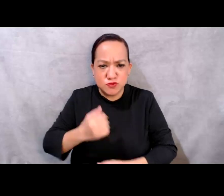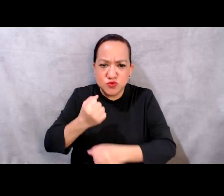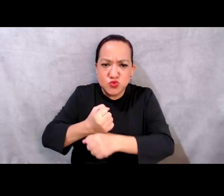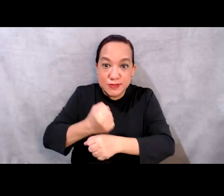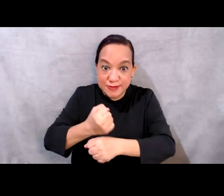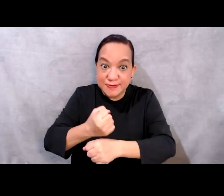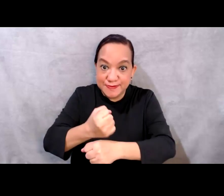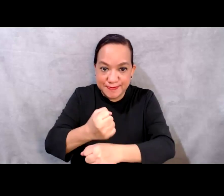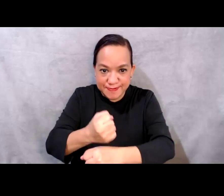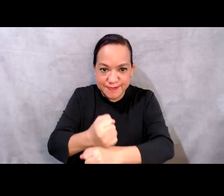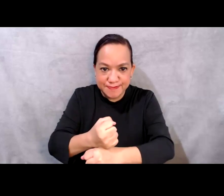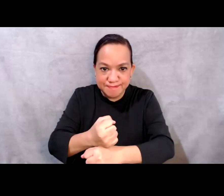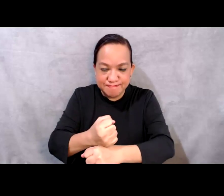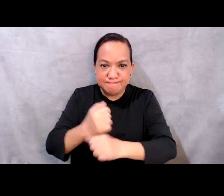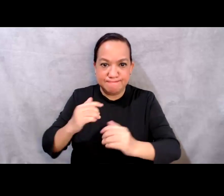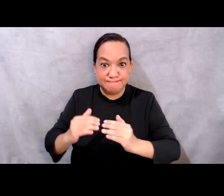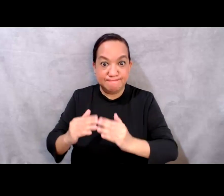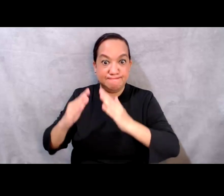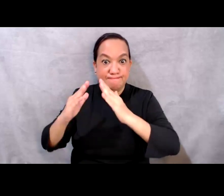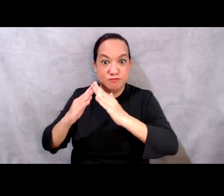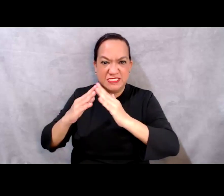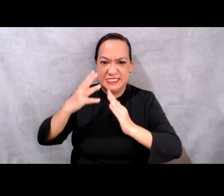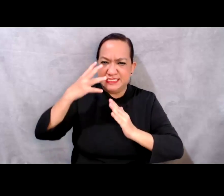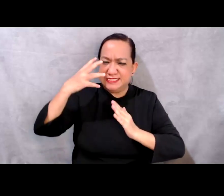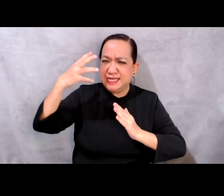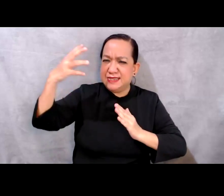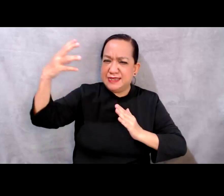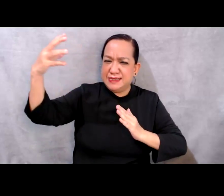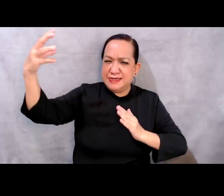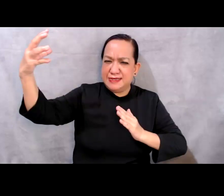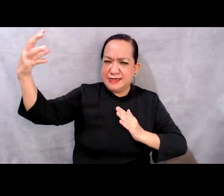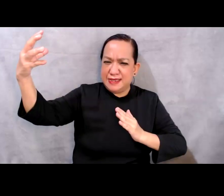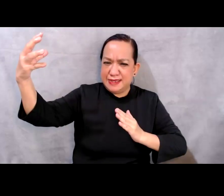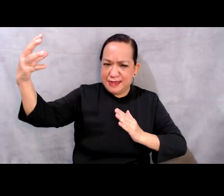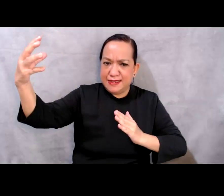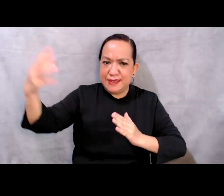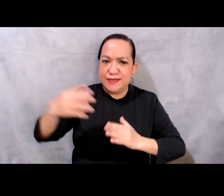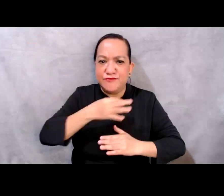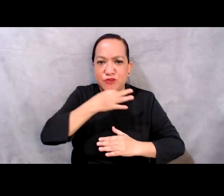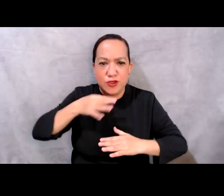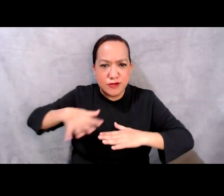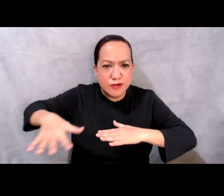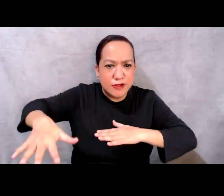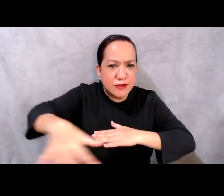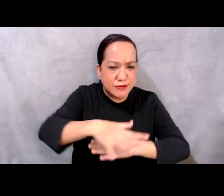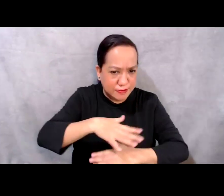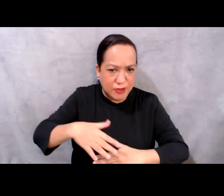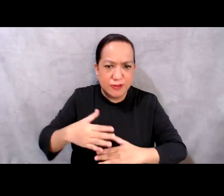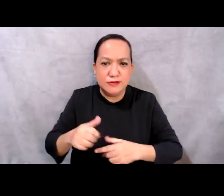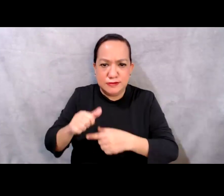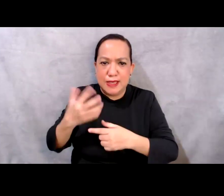the solar farm. It's civil engineering, it's quite easy to do. So they are very open to training. Number